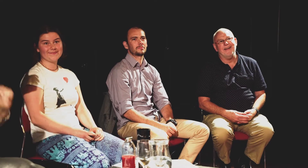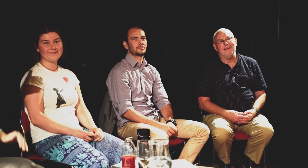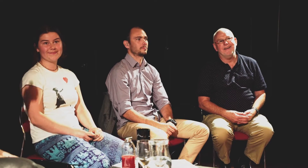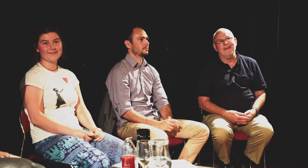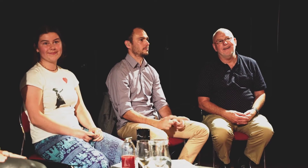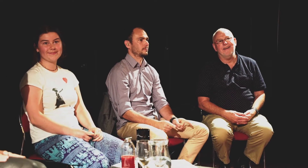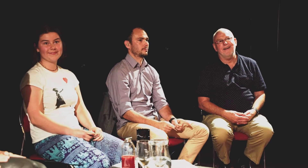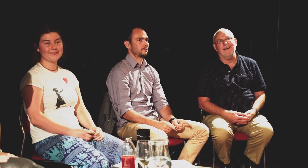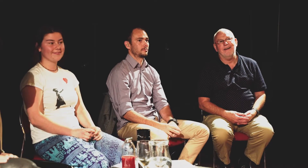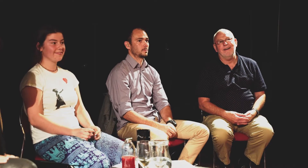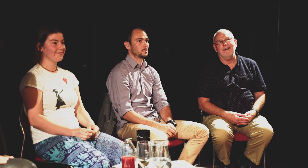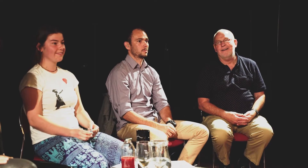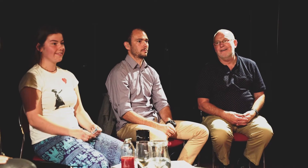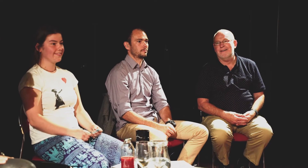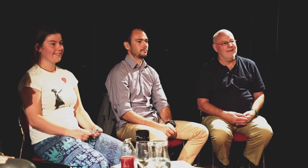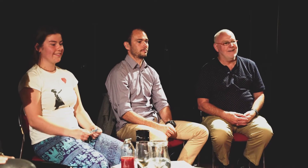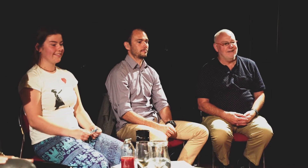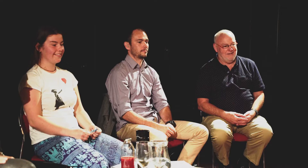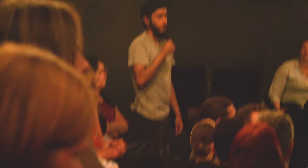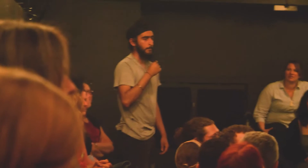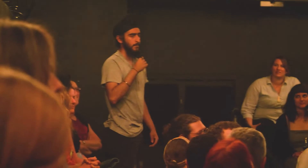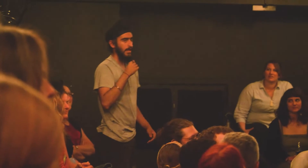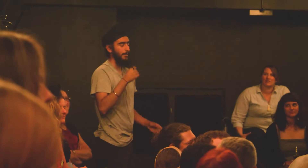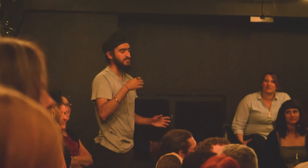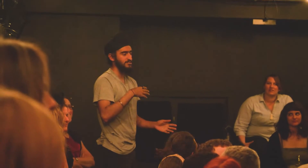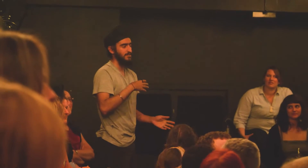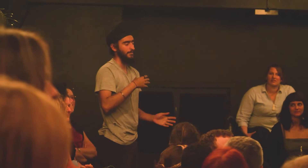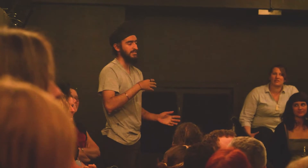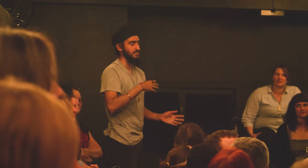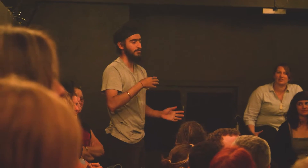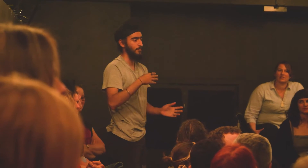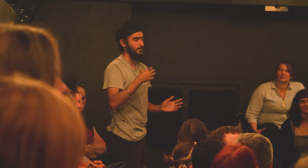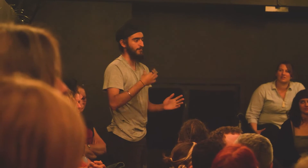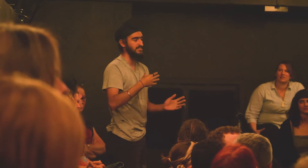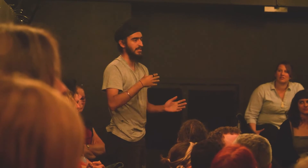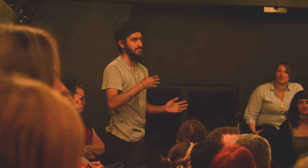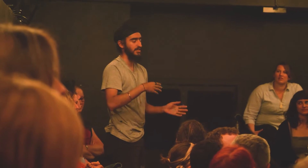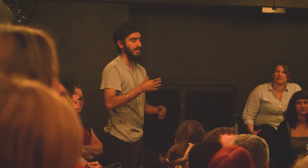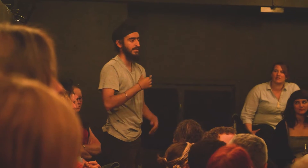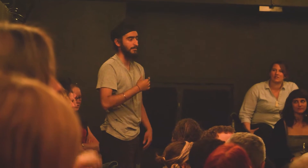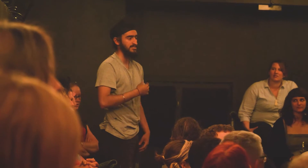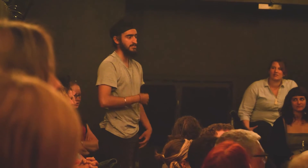As a member of the deaf community, how much discrimination do you face against on a day-to-day basis?